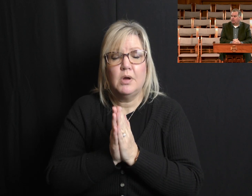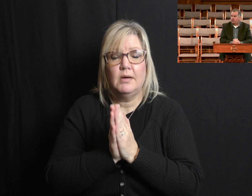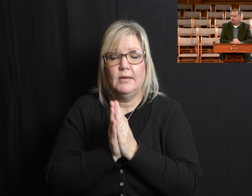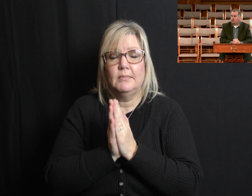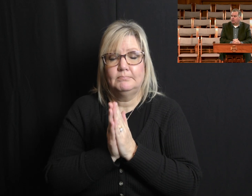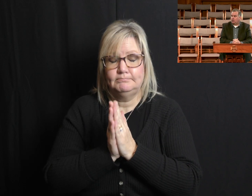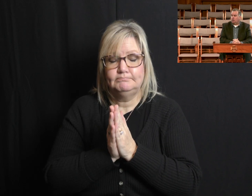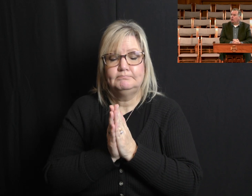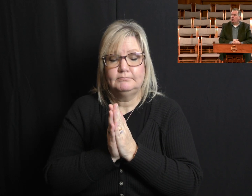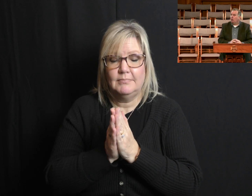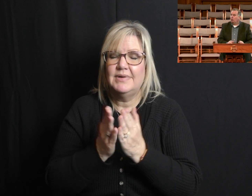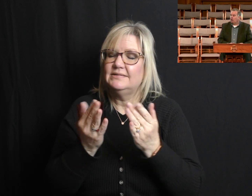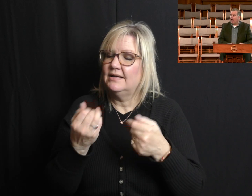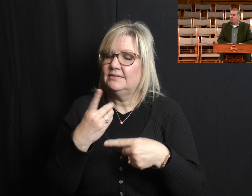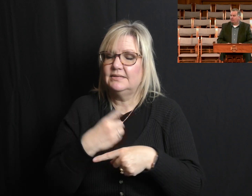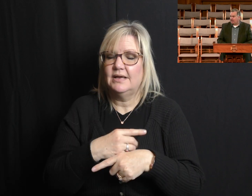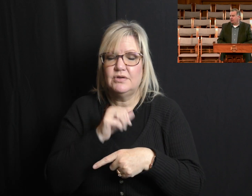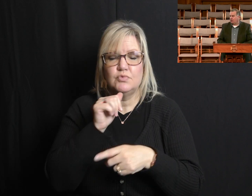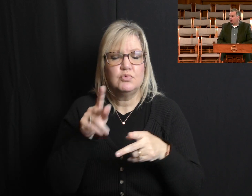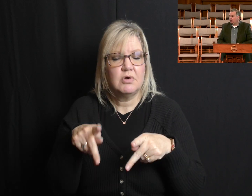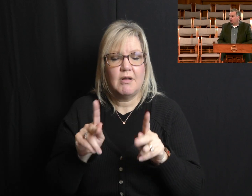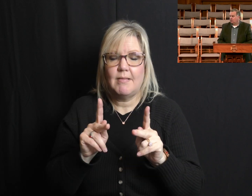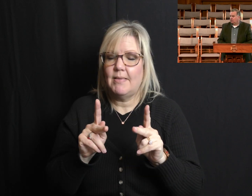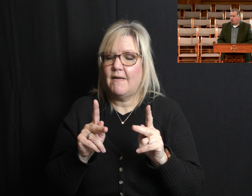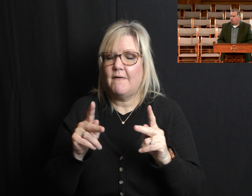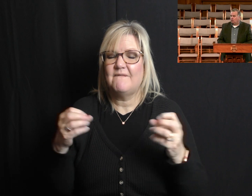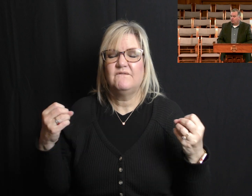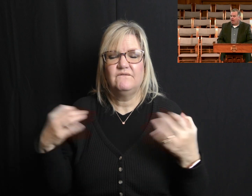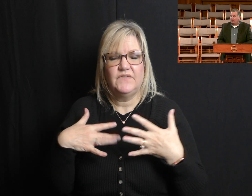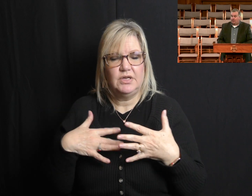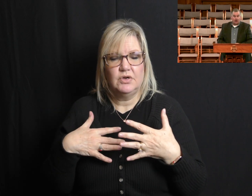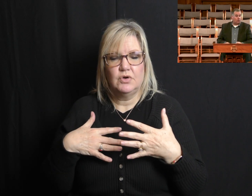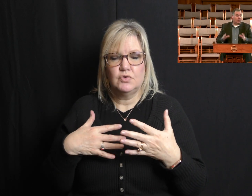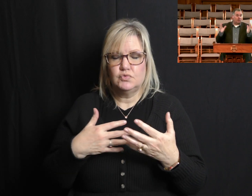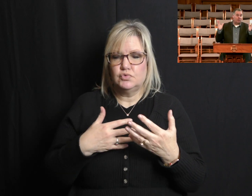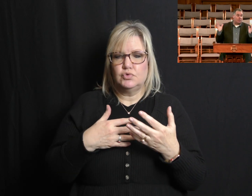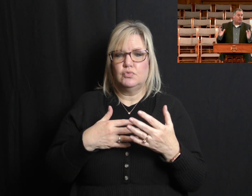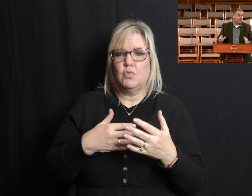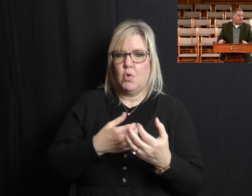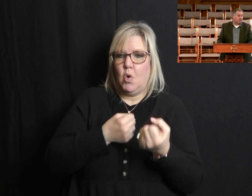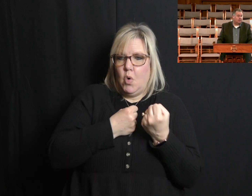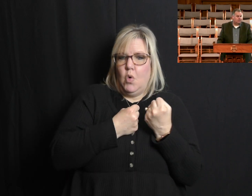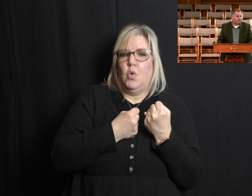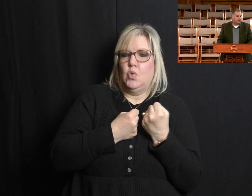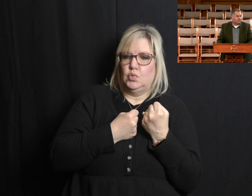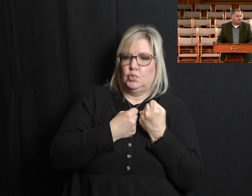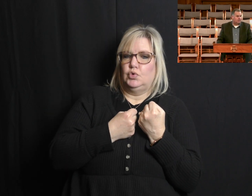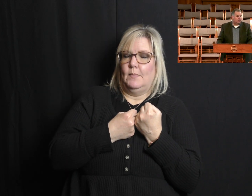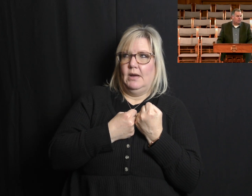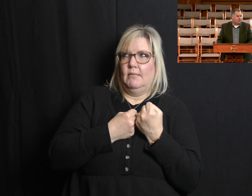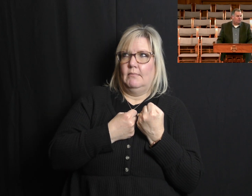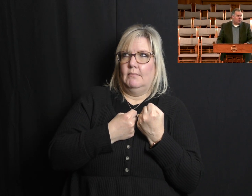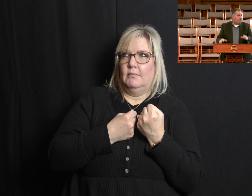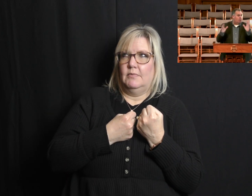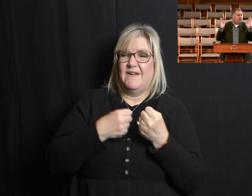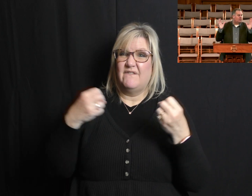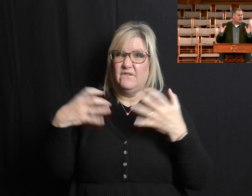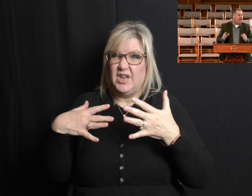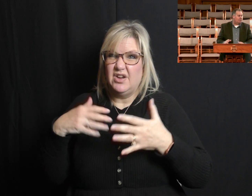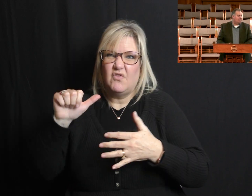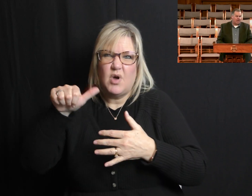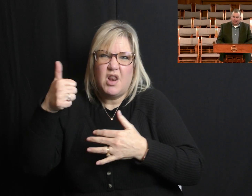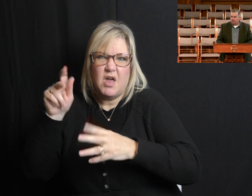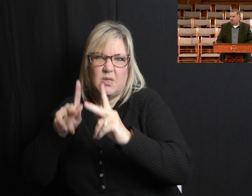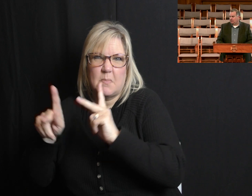this morning, you'll no longer allow fear to hold you back. Fear of what other people think. Fear of what's